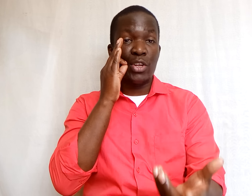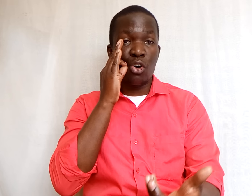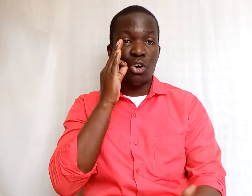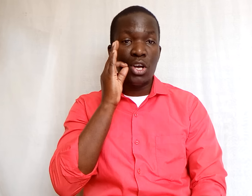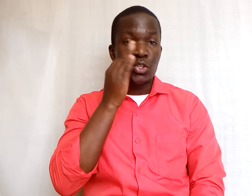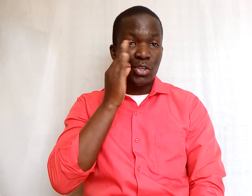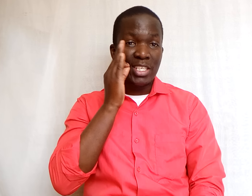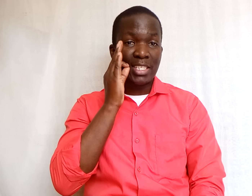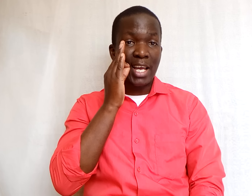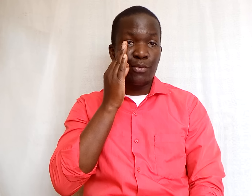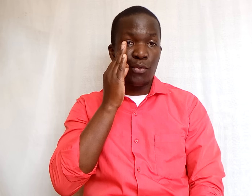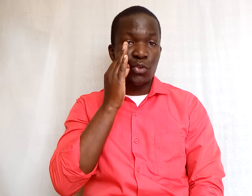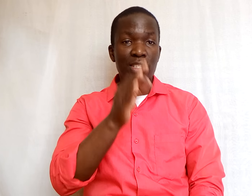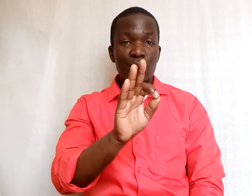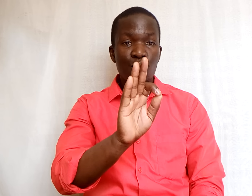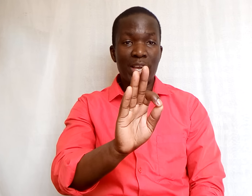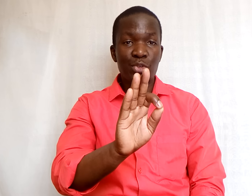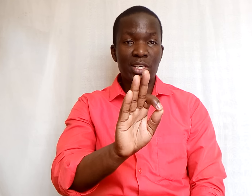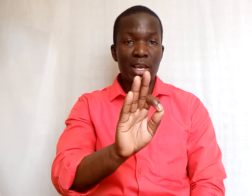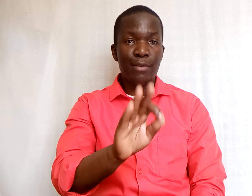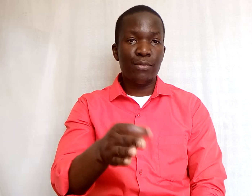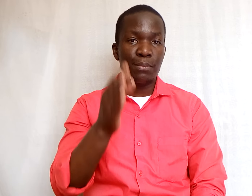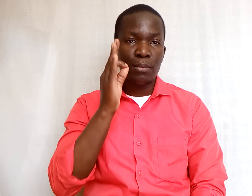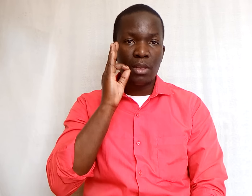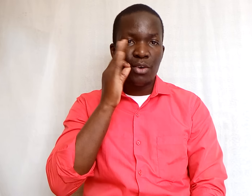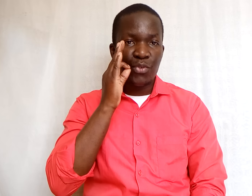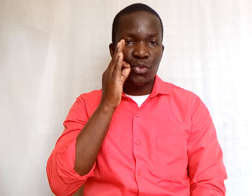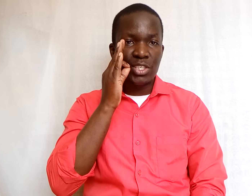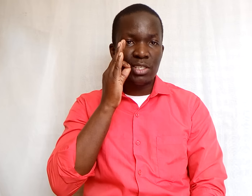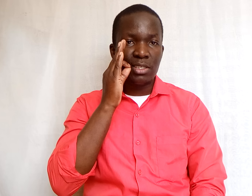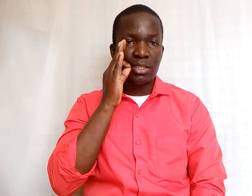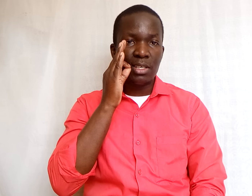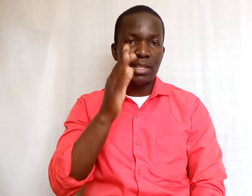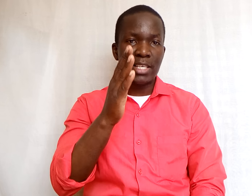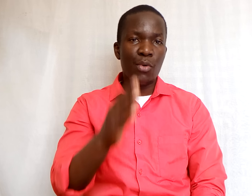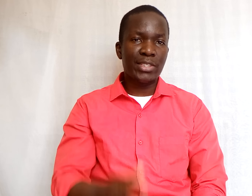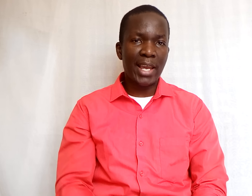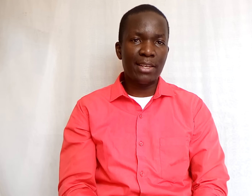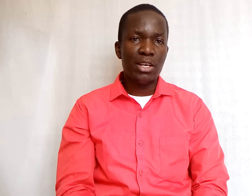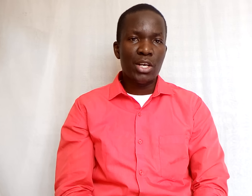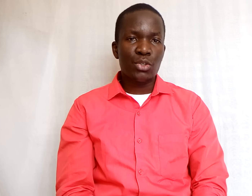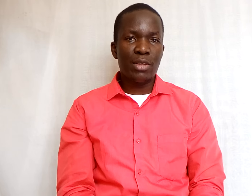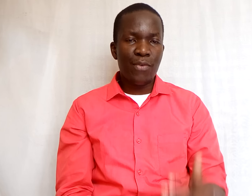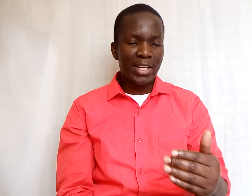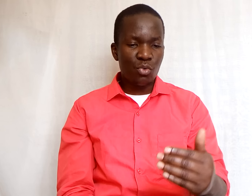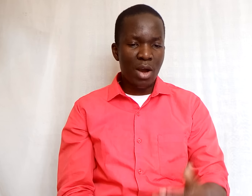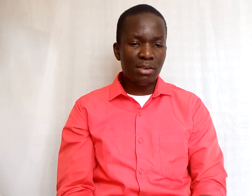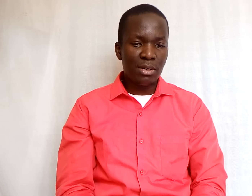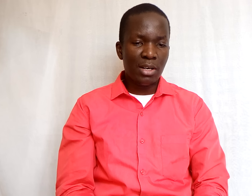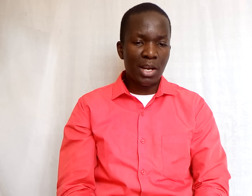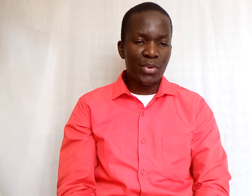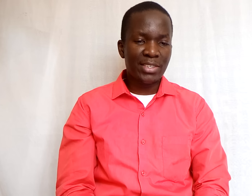know. So this is the sign for fruits. We are using F. Fruits. That's how we sign. So the first one we